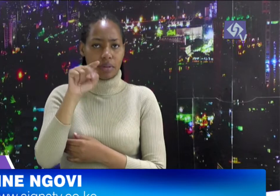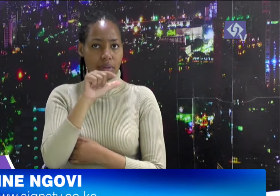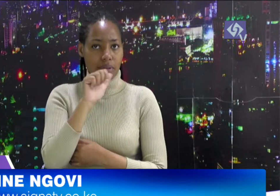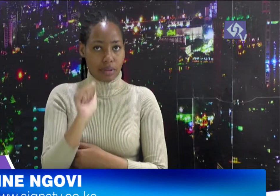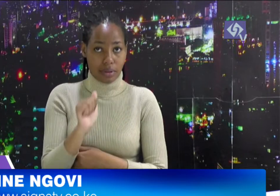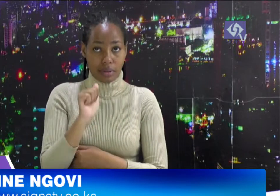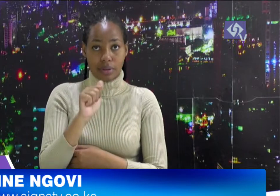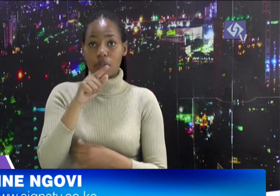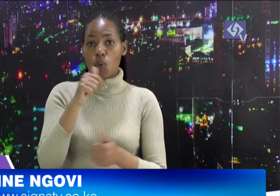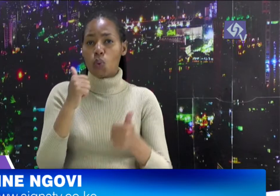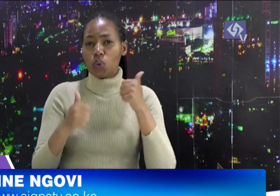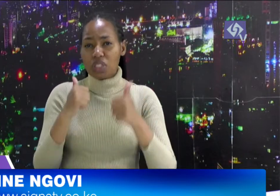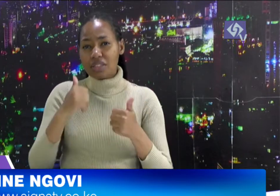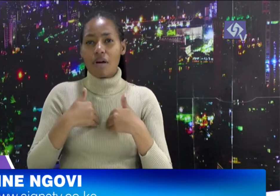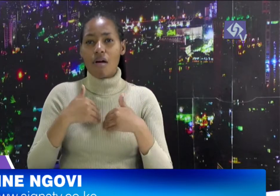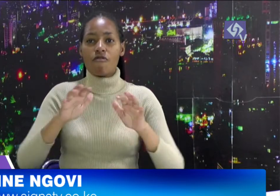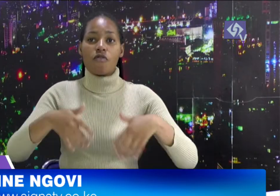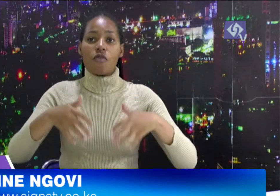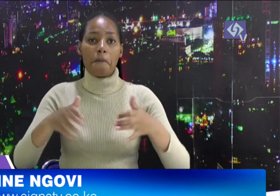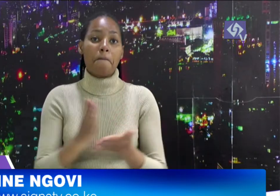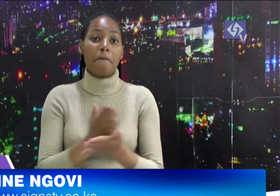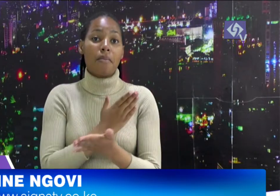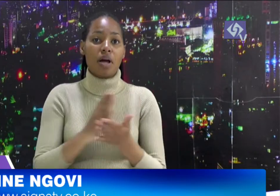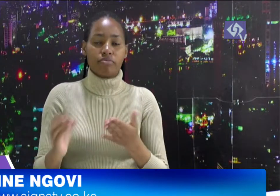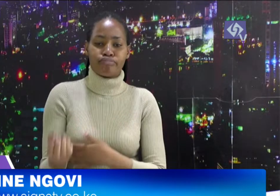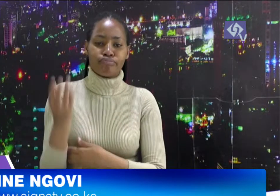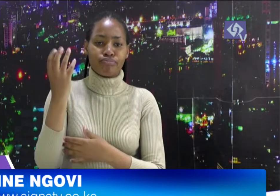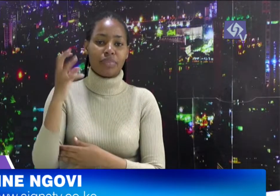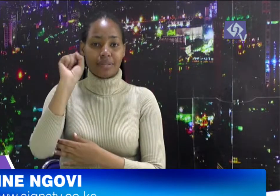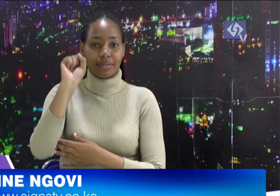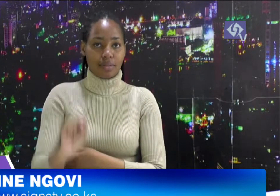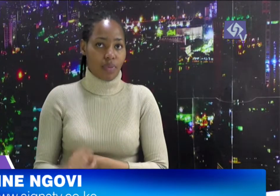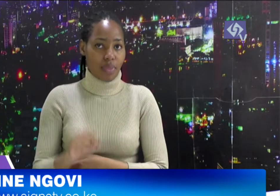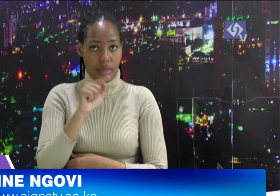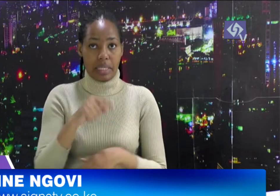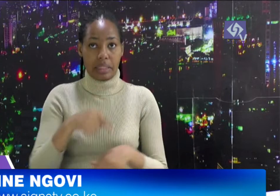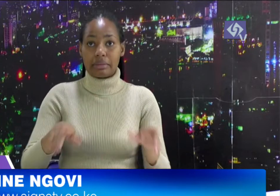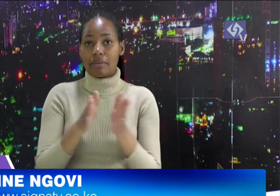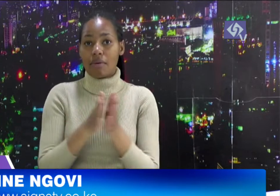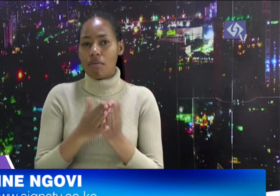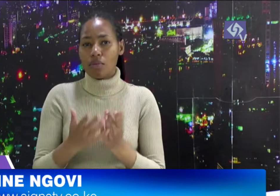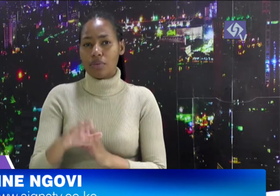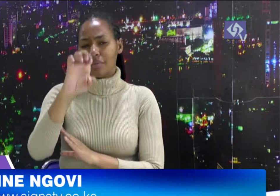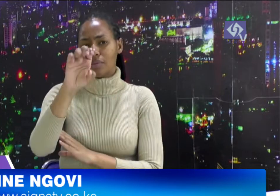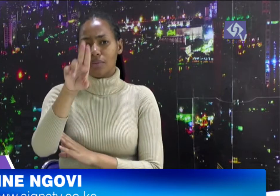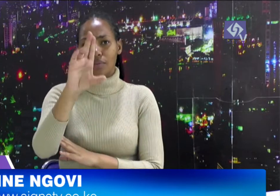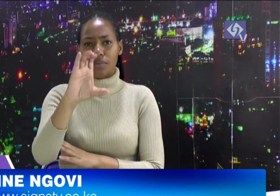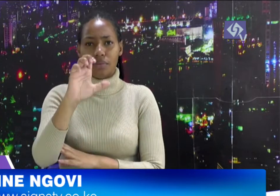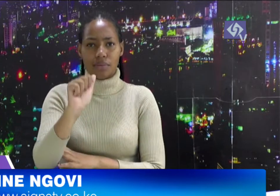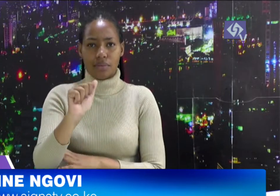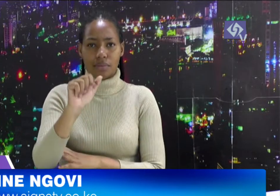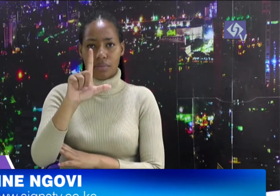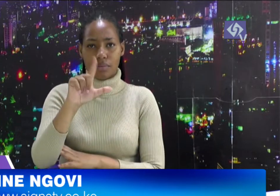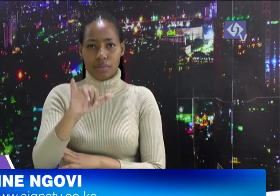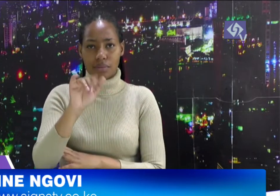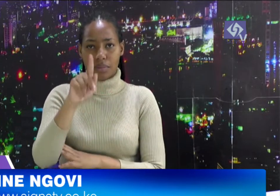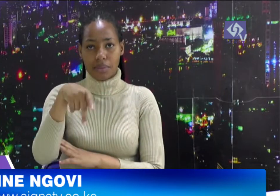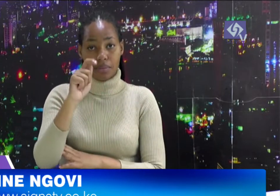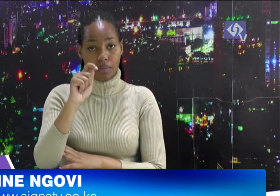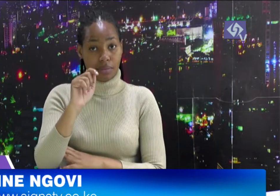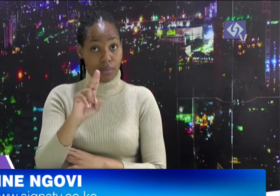which is devastating farmers in parts of Baringo South, Eucalyptus was also